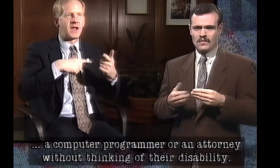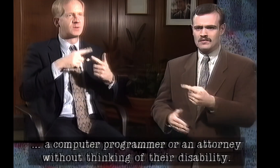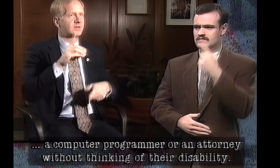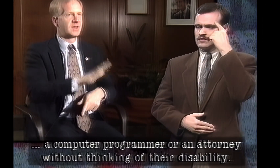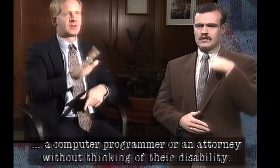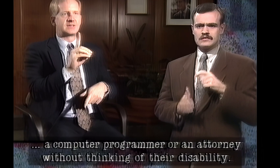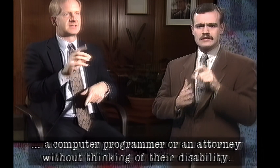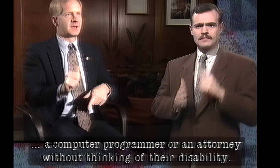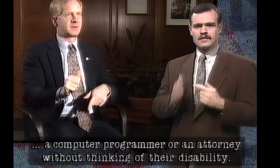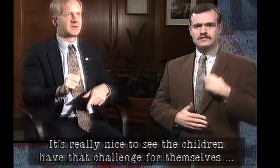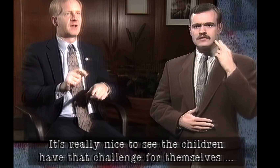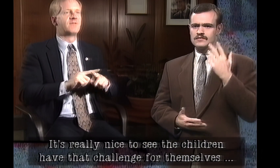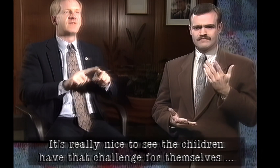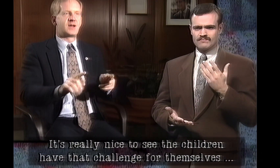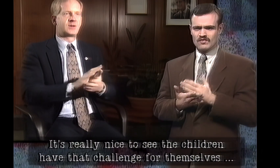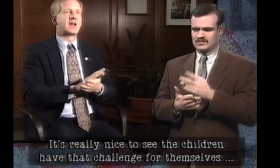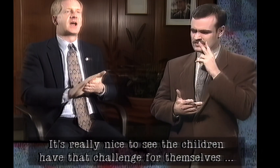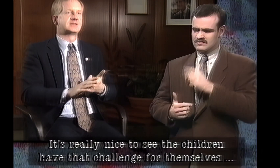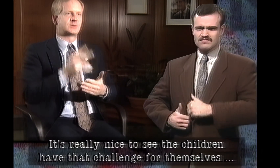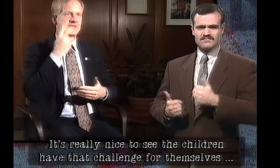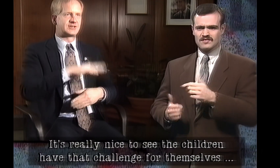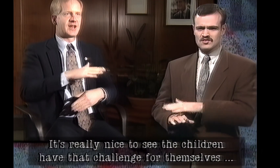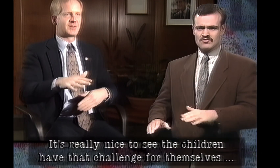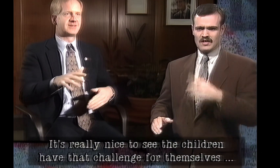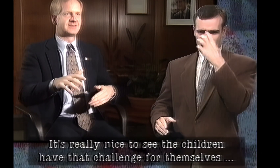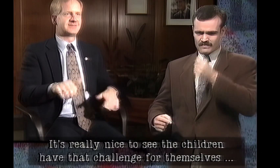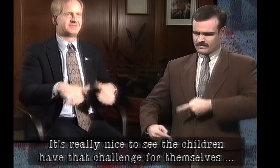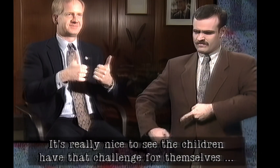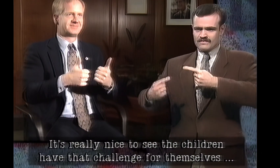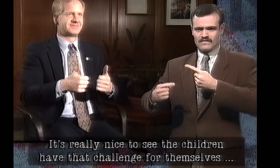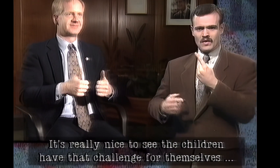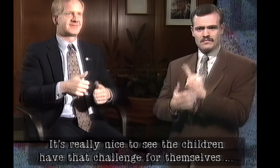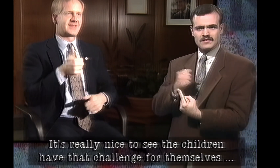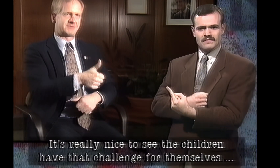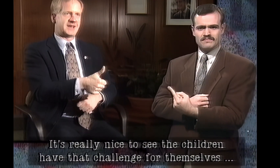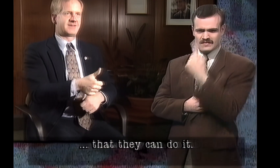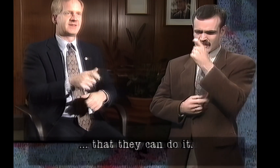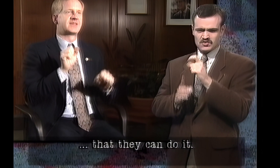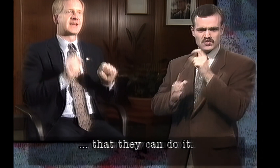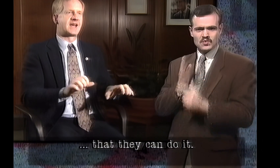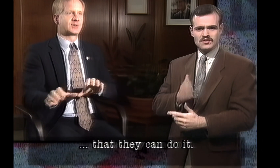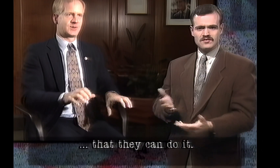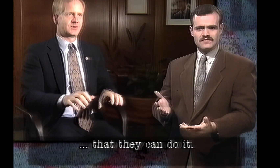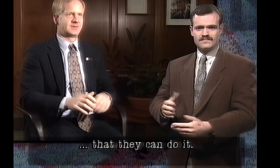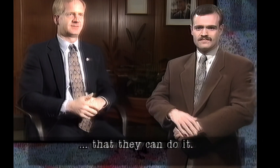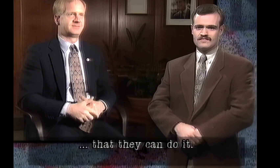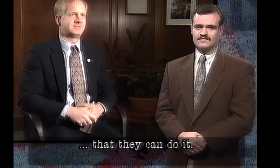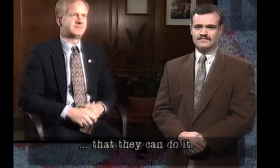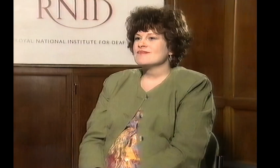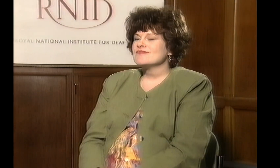their disability. It's really nice to see the children have that challenge for themselves, that they can do